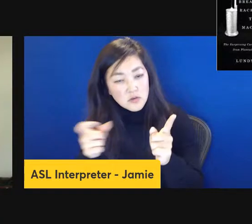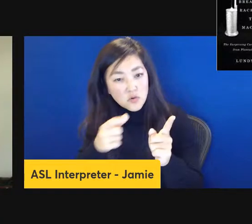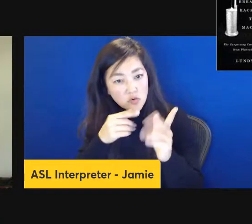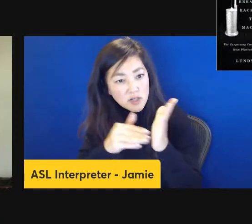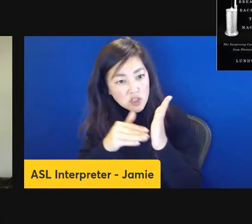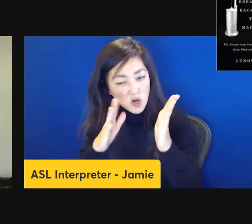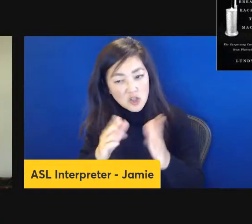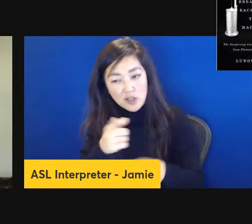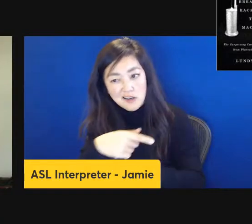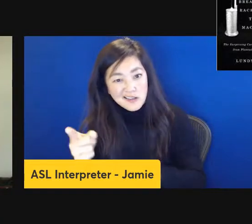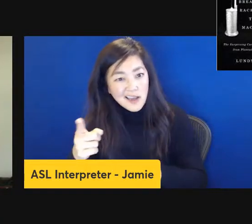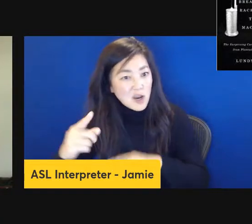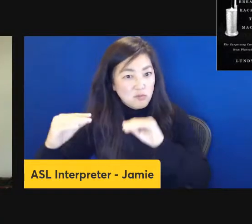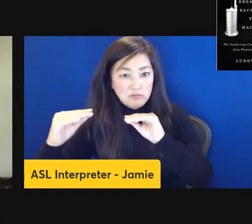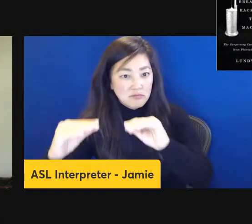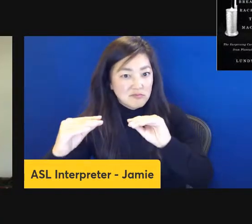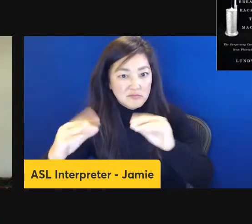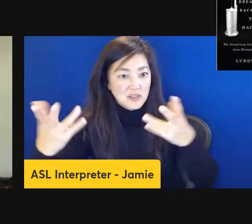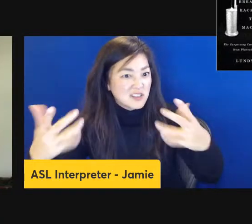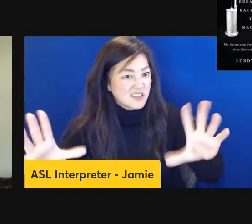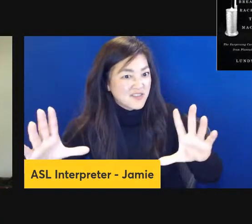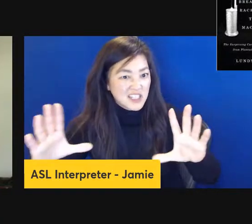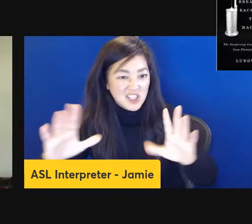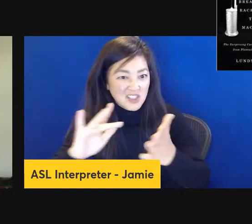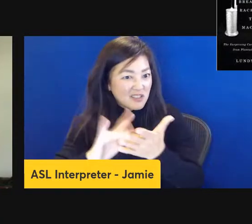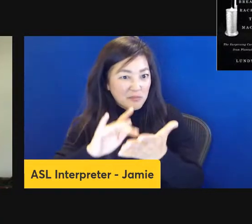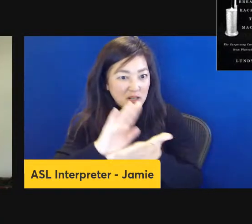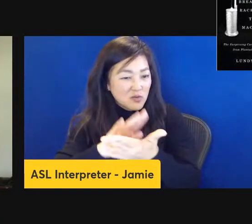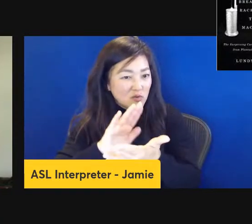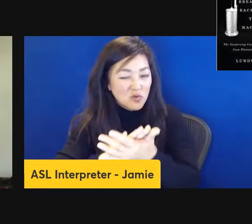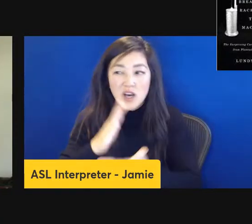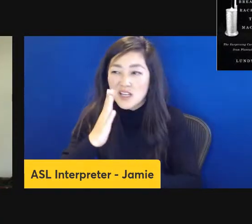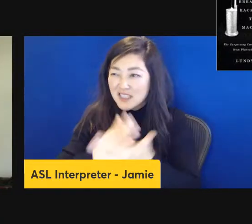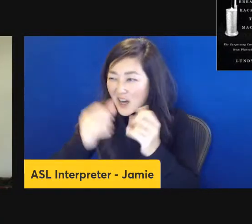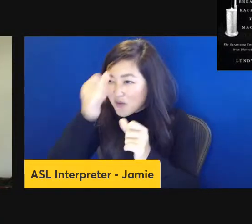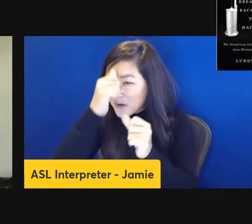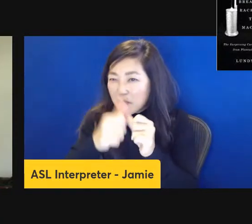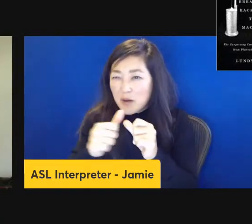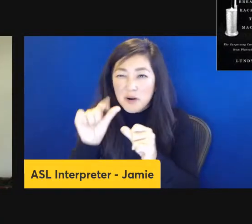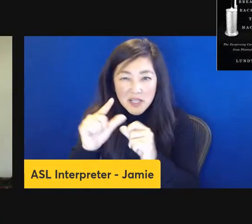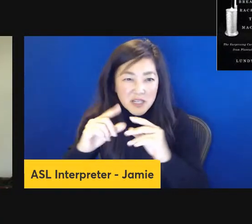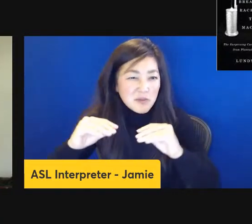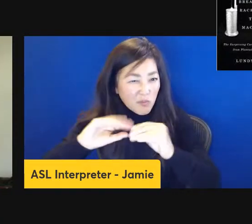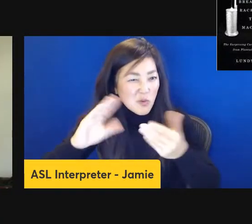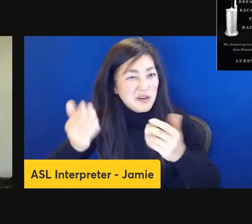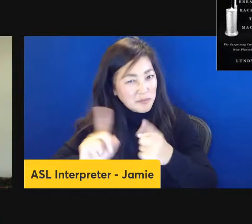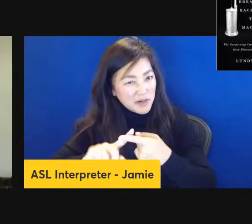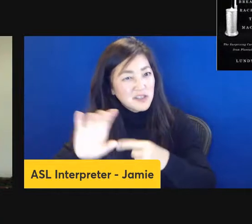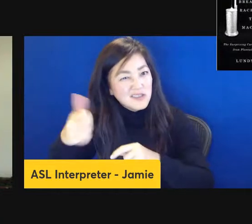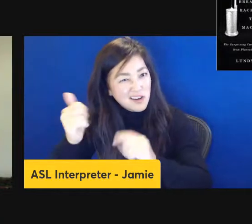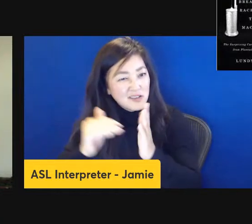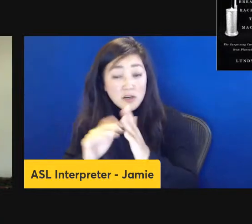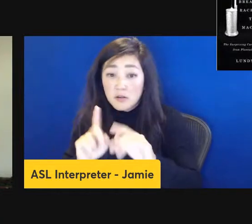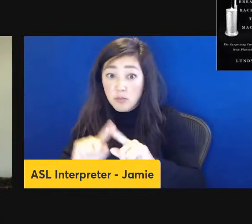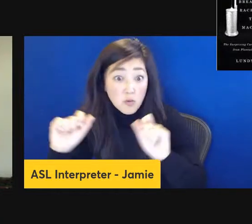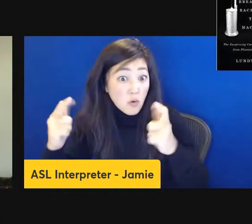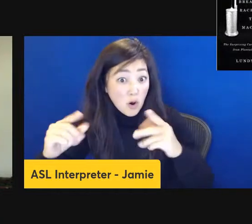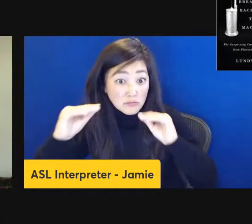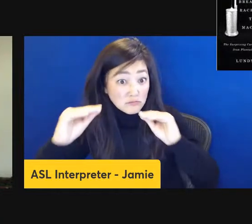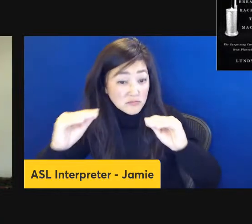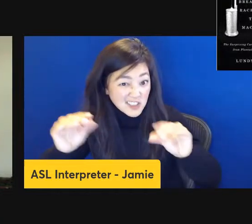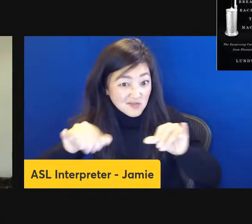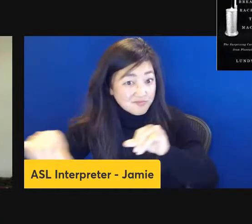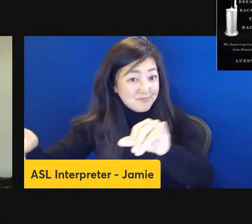taught it in medical school. Some remembered it better than others, but everybody had been taught it.